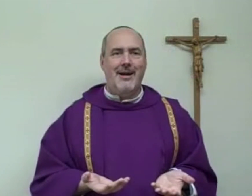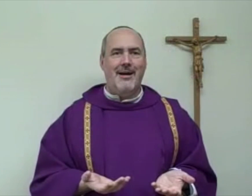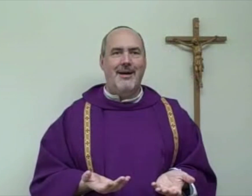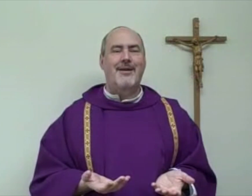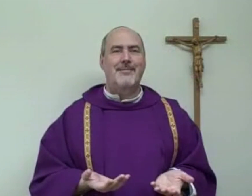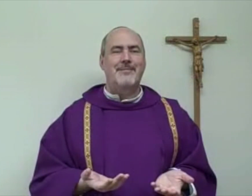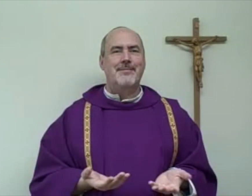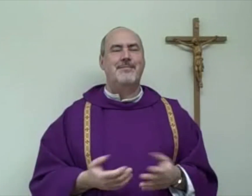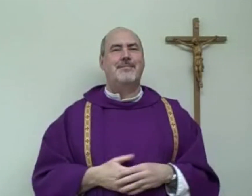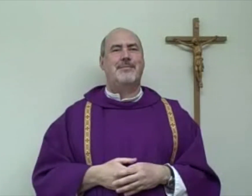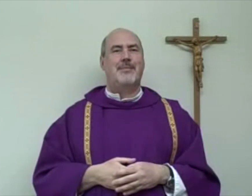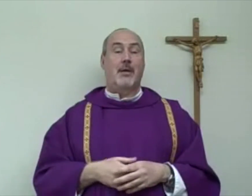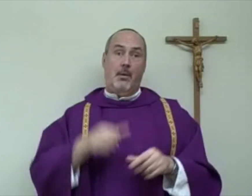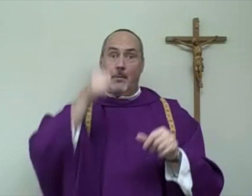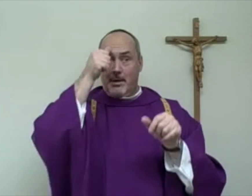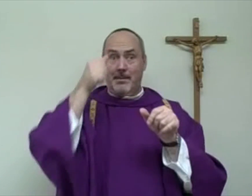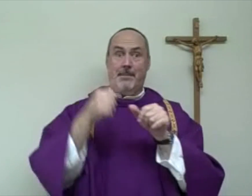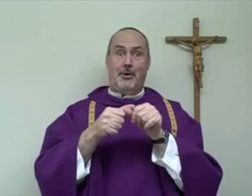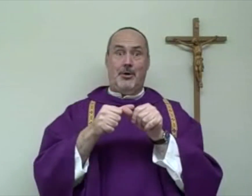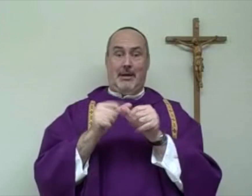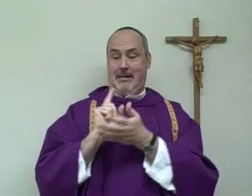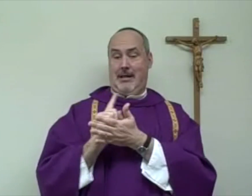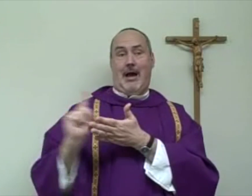Jesus healed because they rejected Jesus and his work.